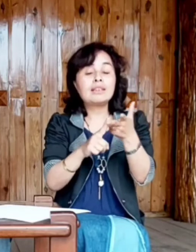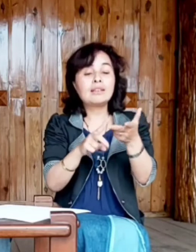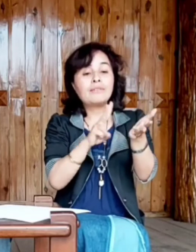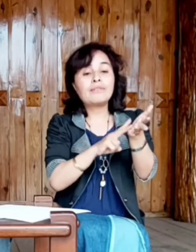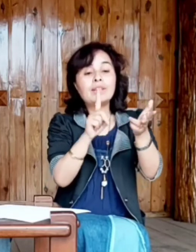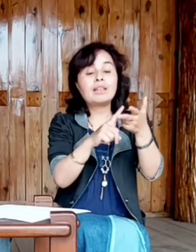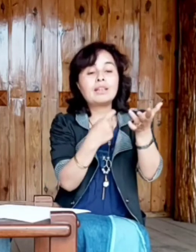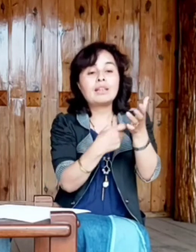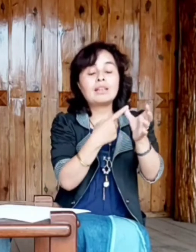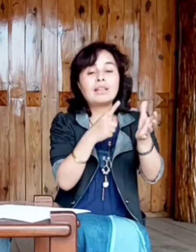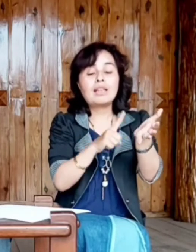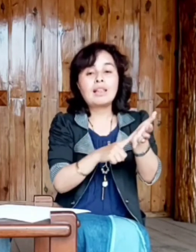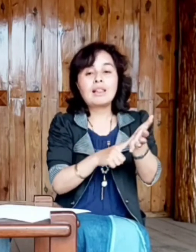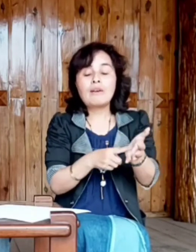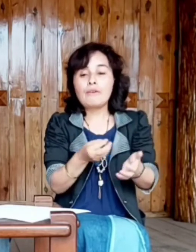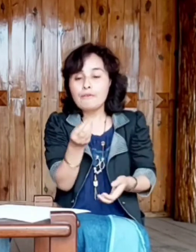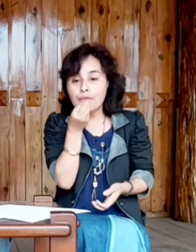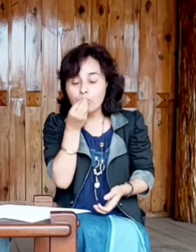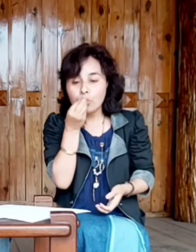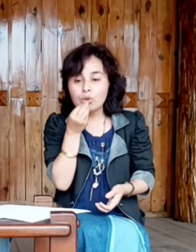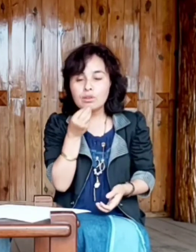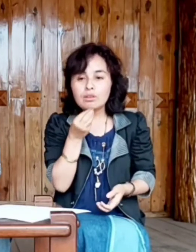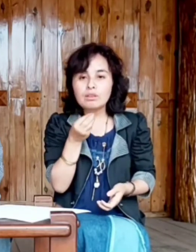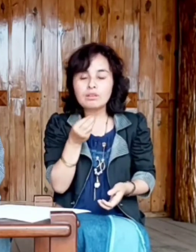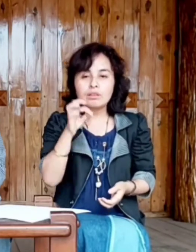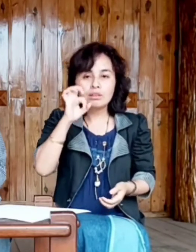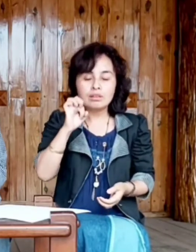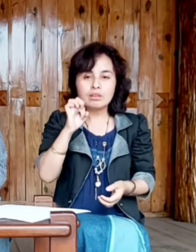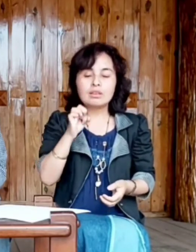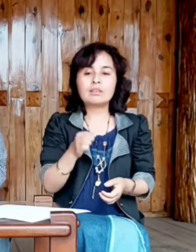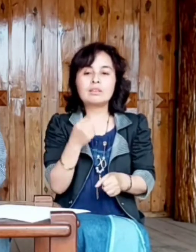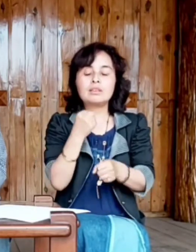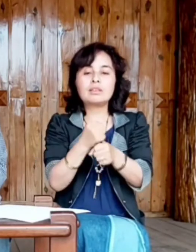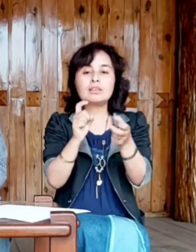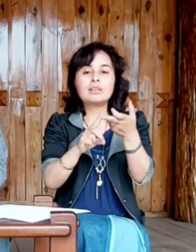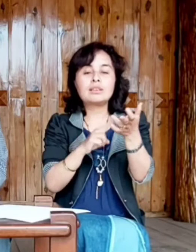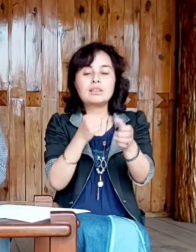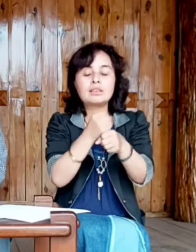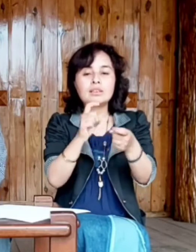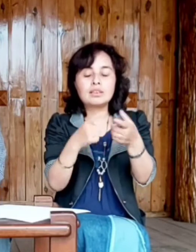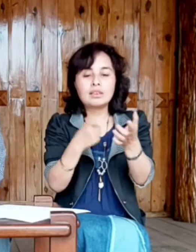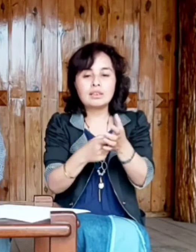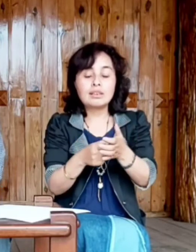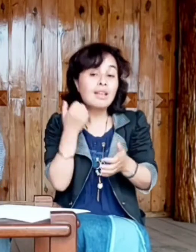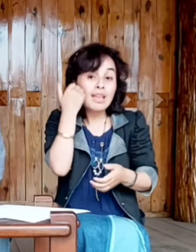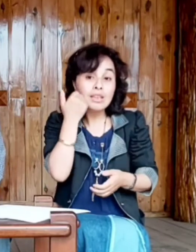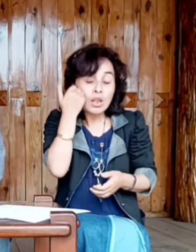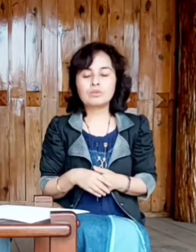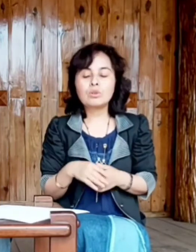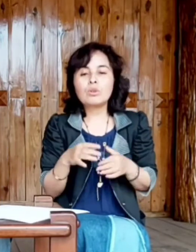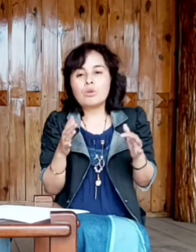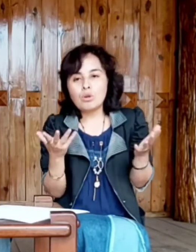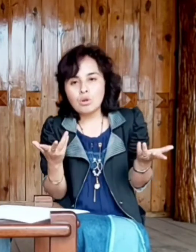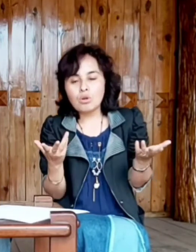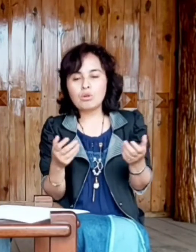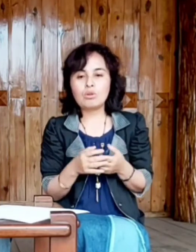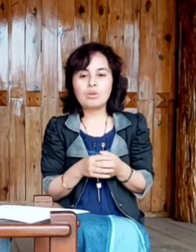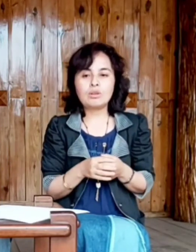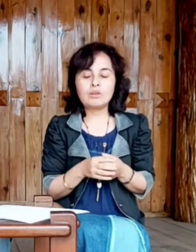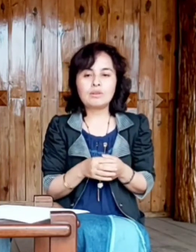foods like garlic, ginger, turmeric, etc.